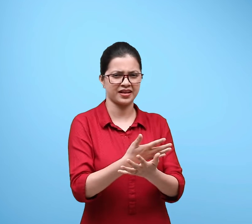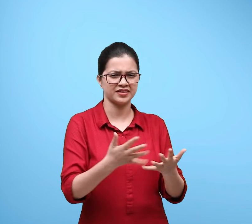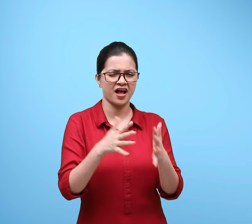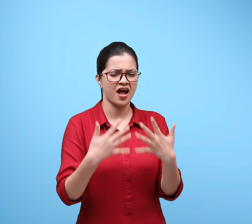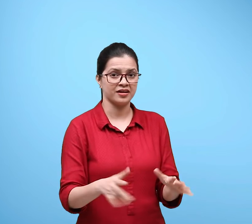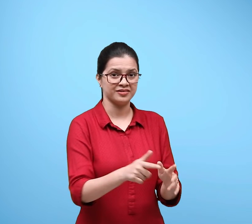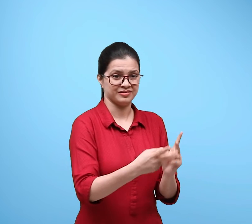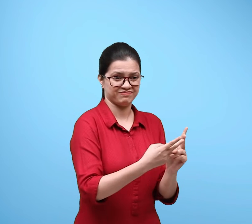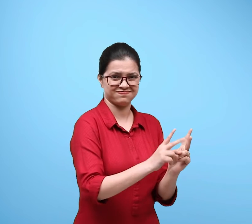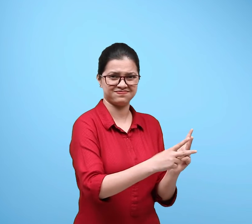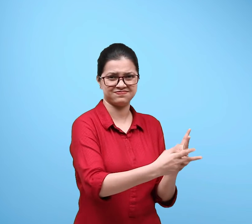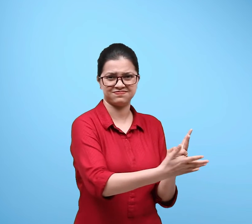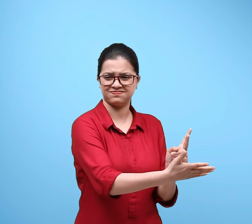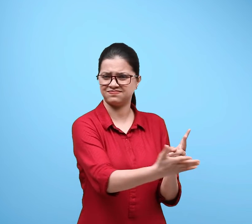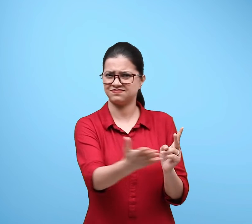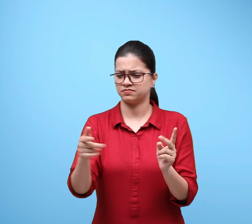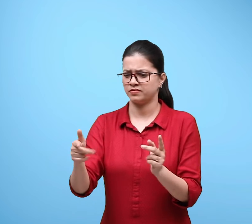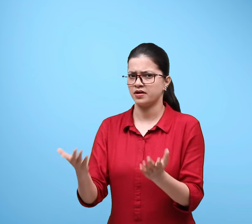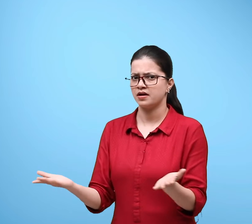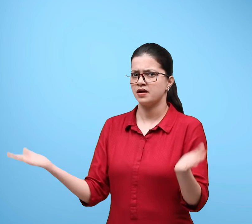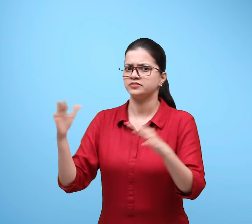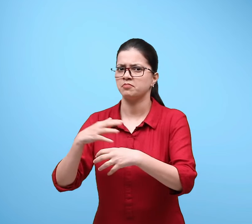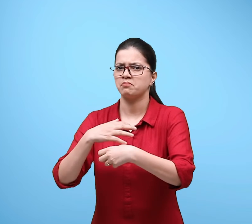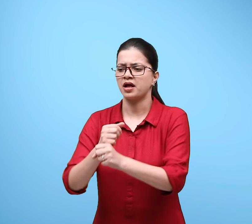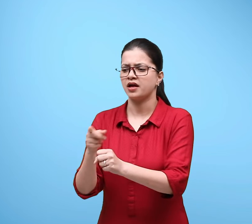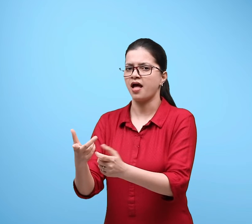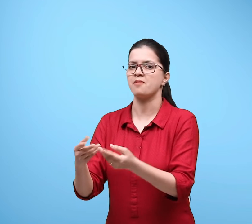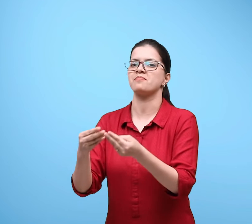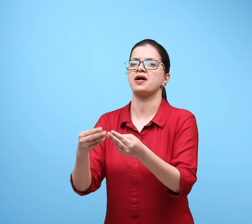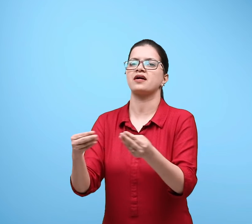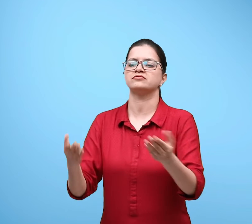Objects around us are made up of a large variety of materials.